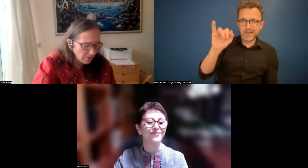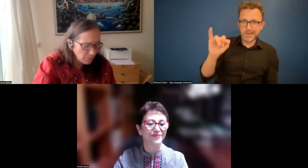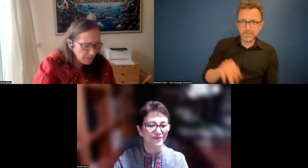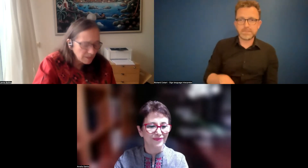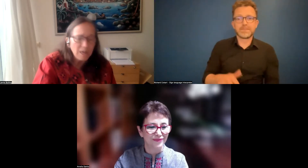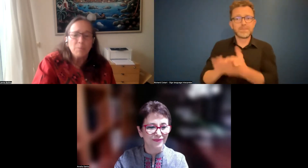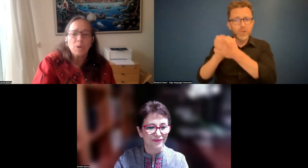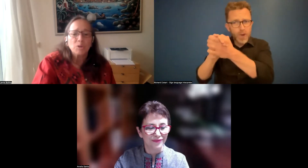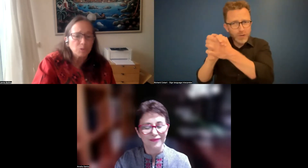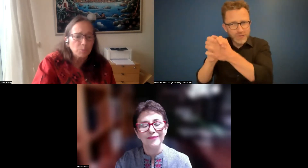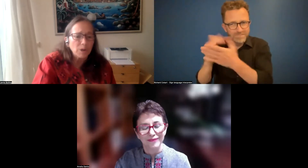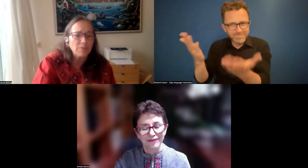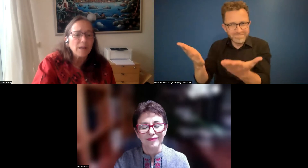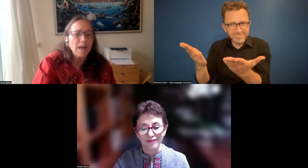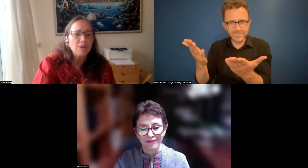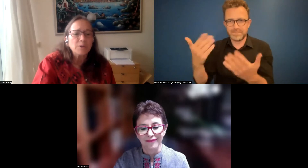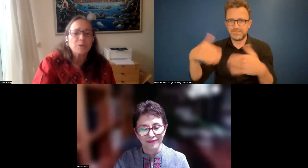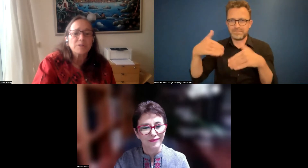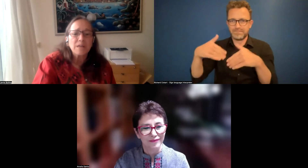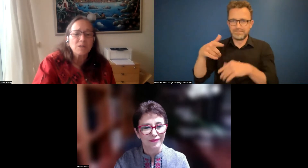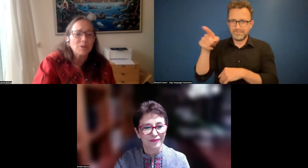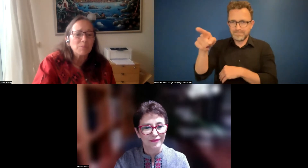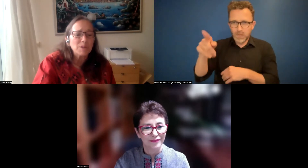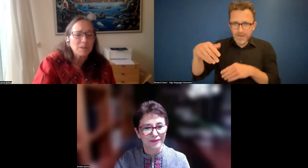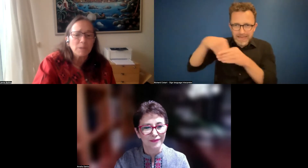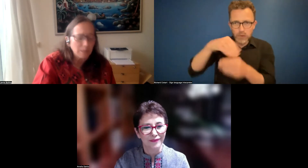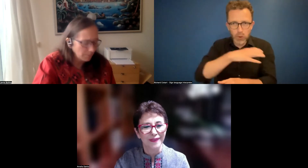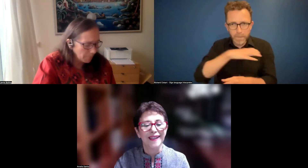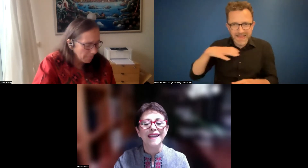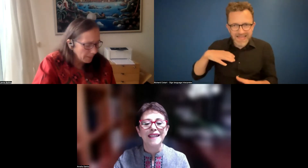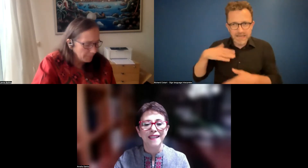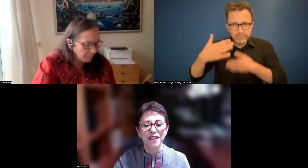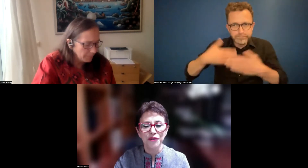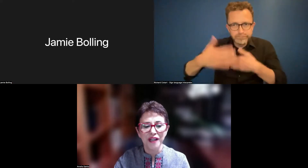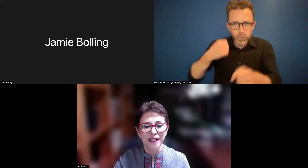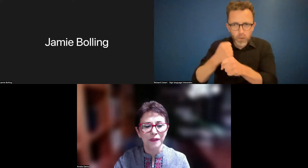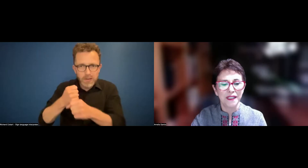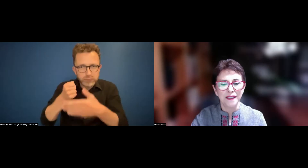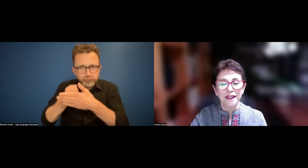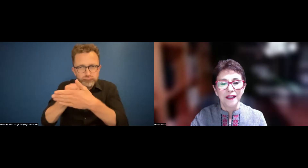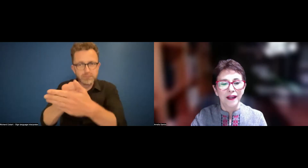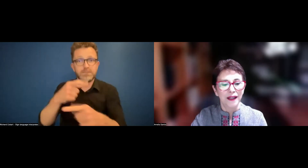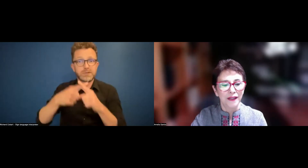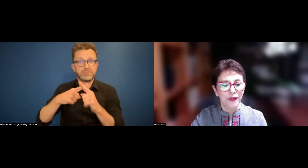by governments, but also private actors? Thank you very much, Amalia. Thank you, Jamie.